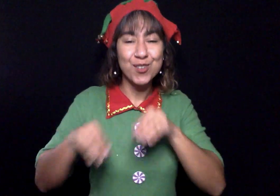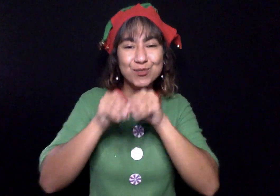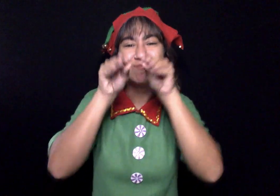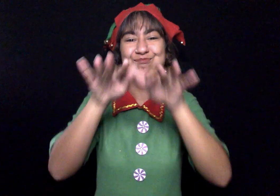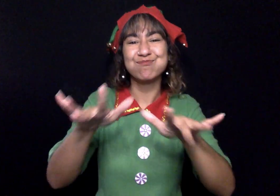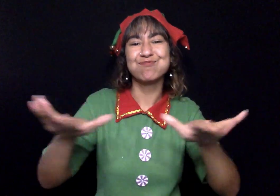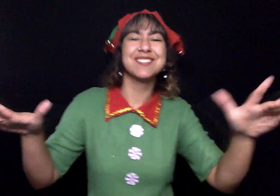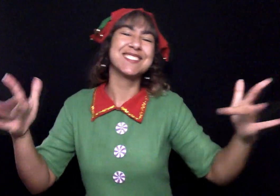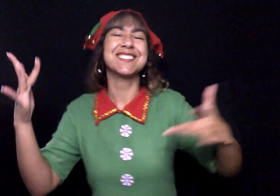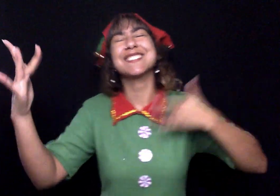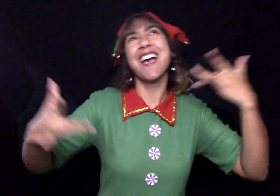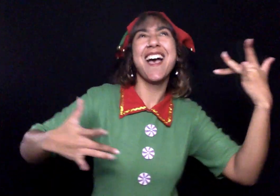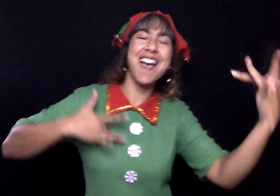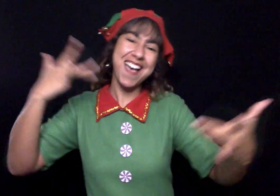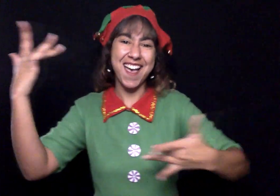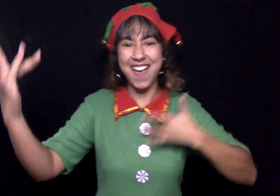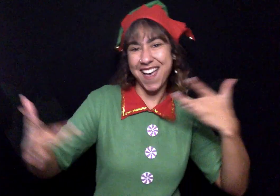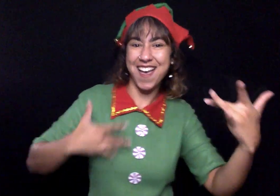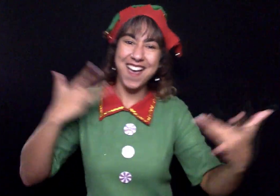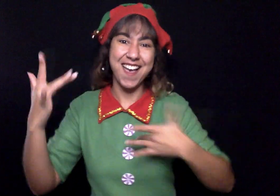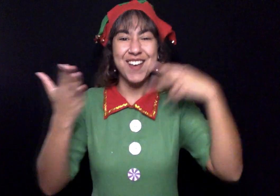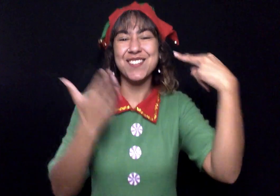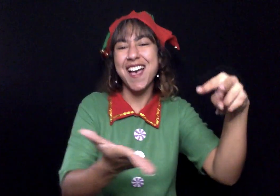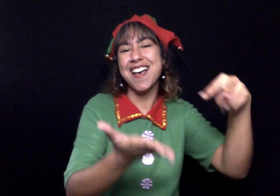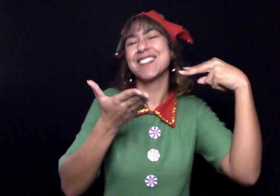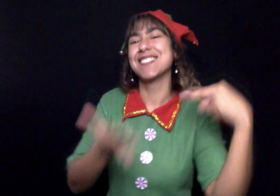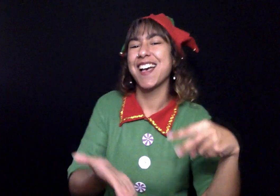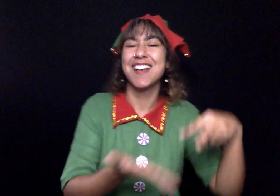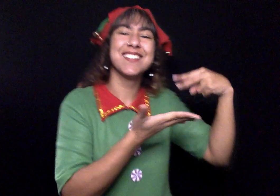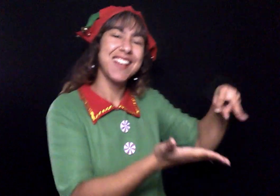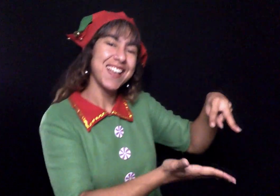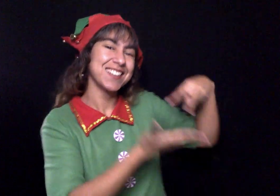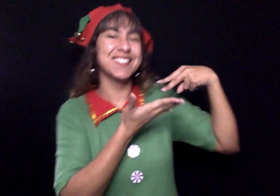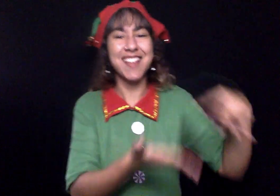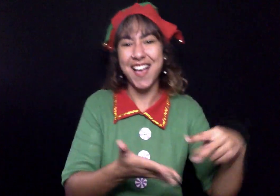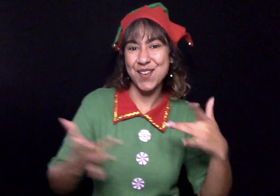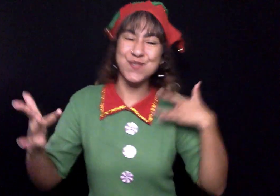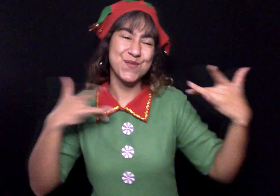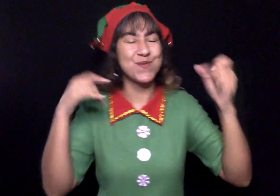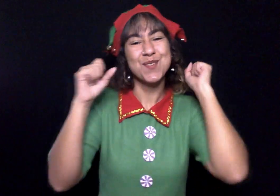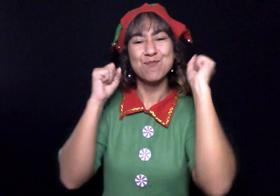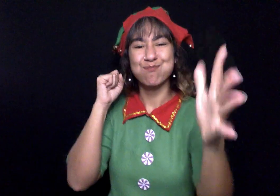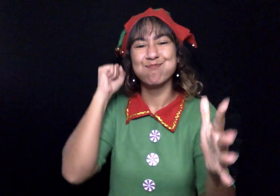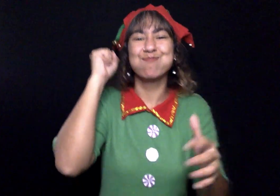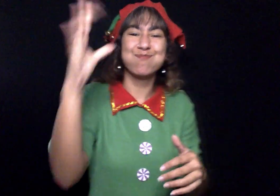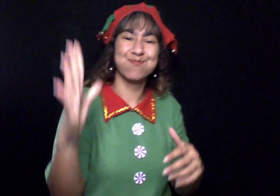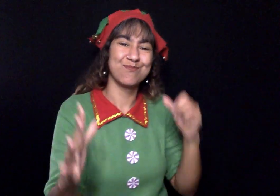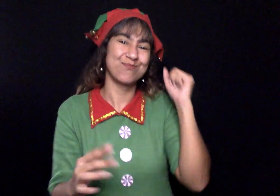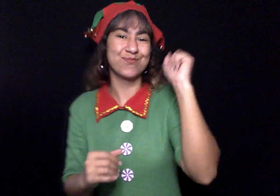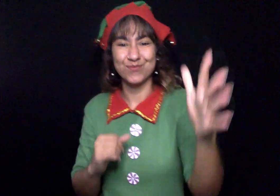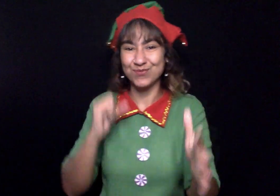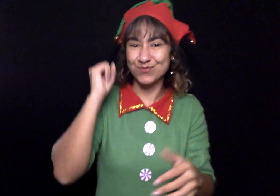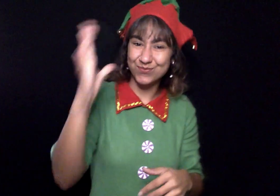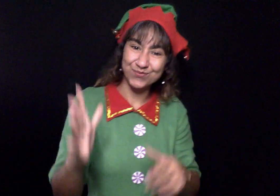sing With a melody you can't forget And if you want to join in a little harmony It'll keep the